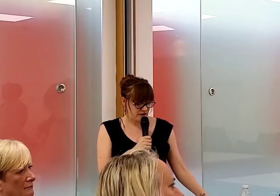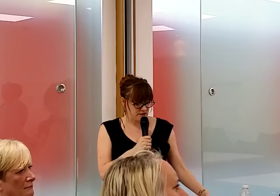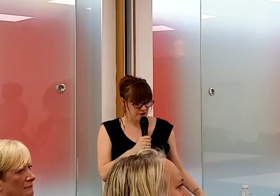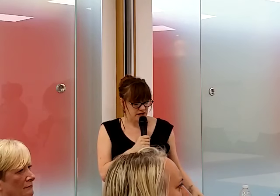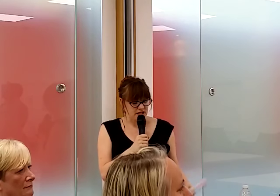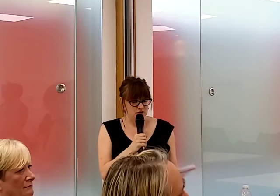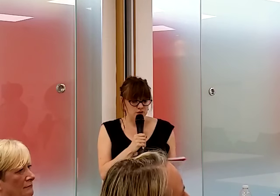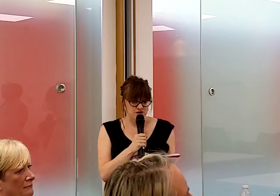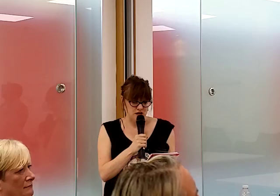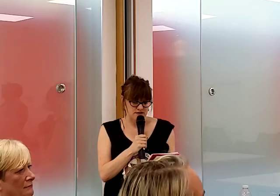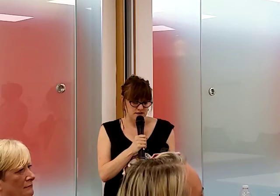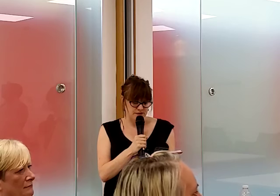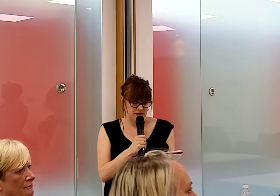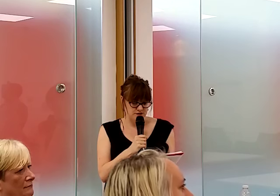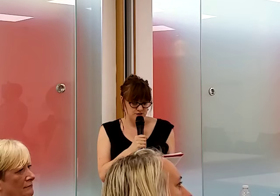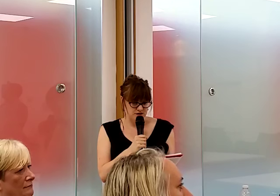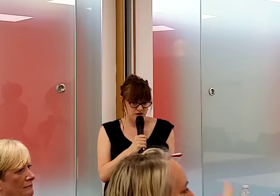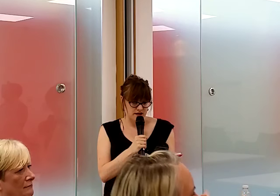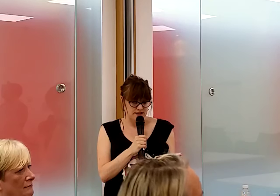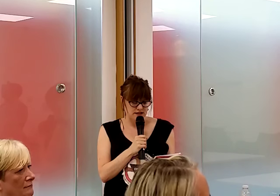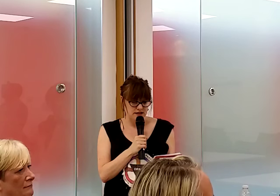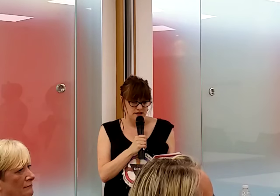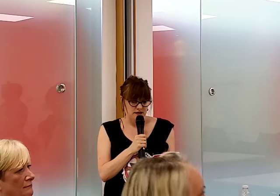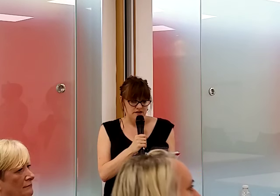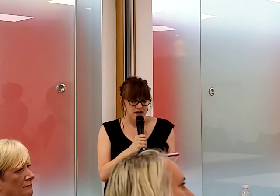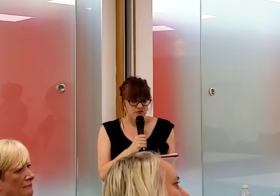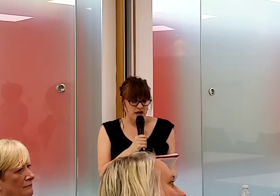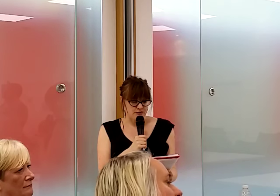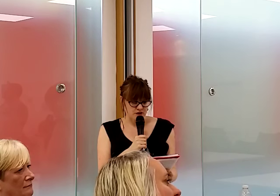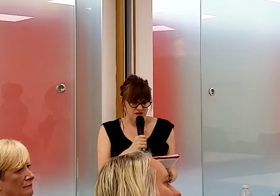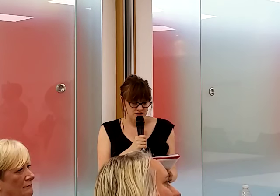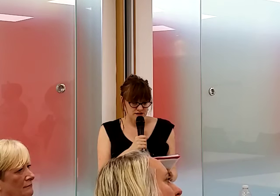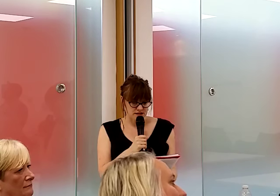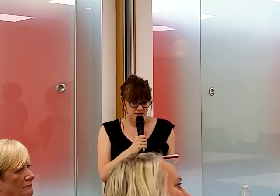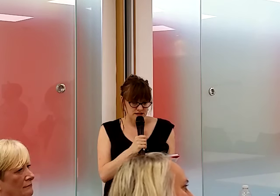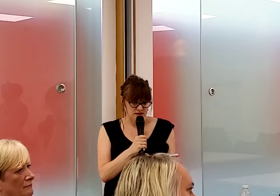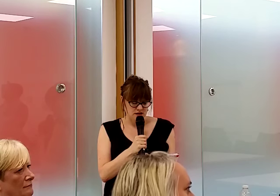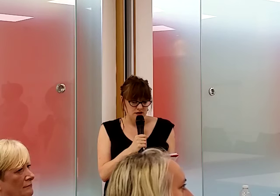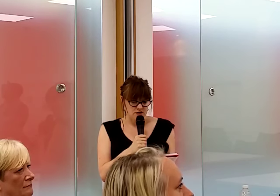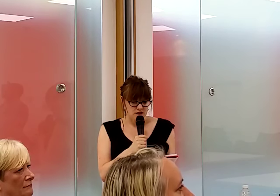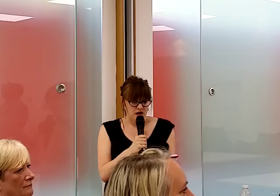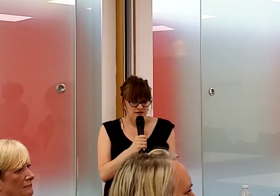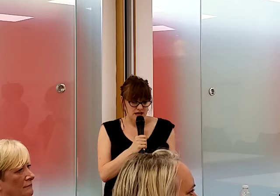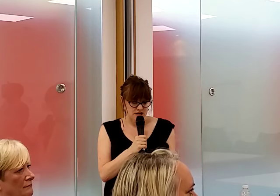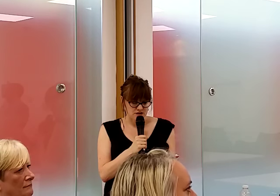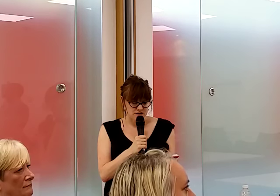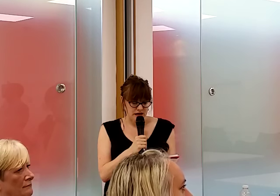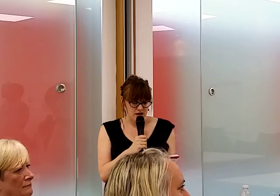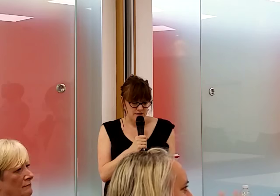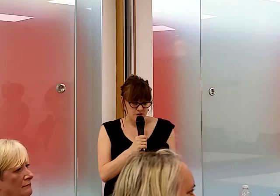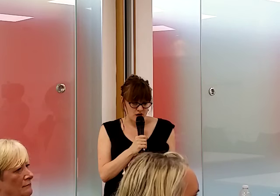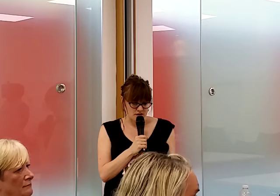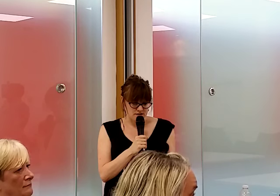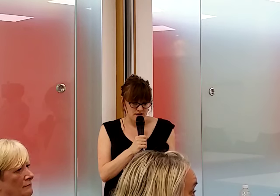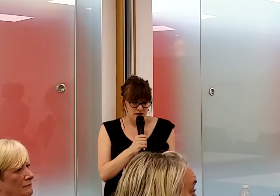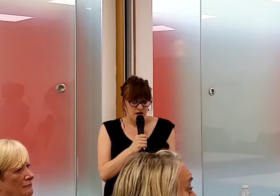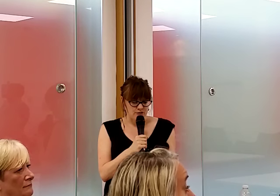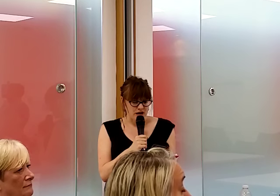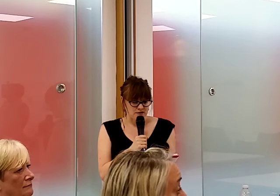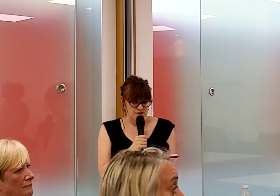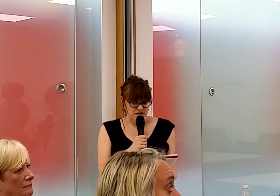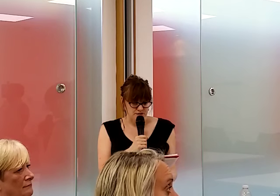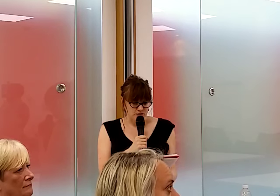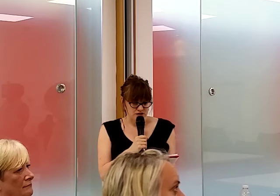privilege, but fighting for an equal, just, and peaceful society. They are rare politicians indeed, whose lives and actions back up their